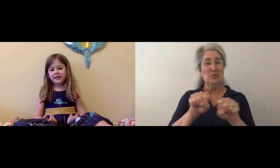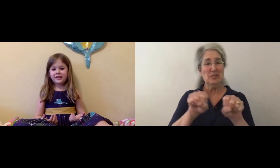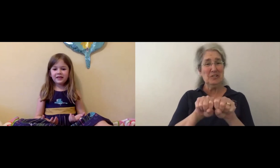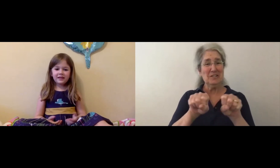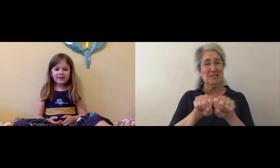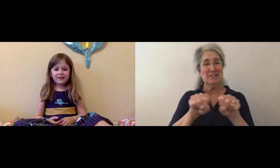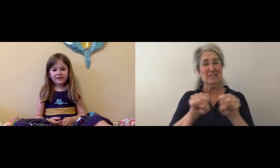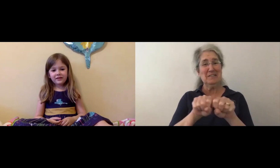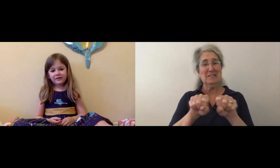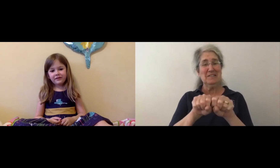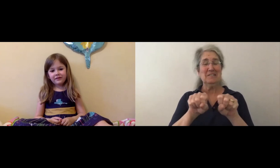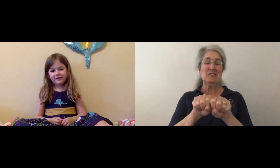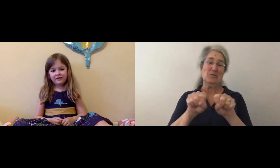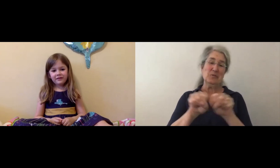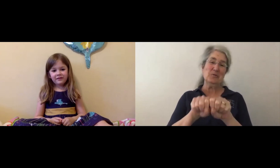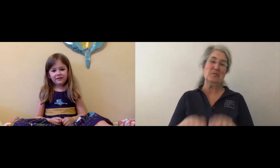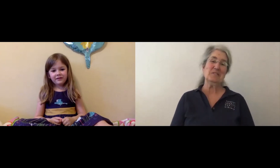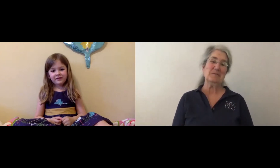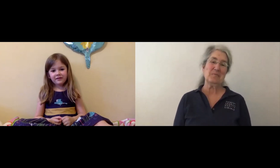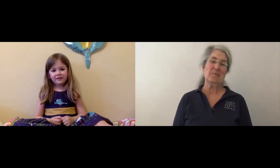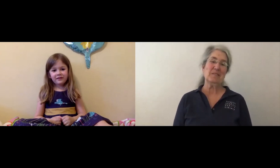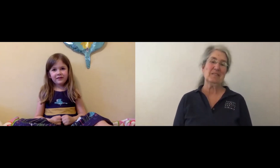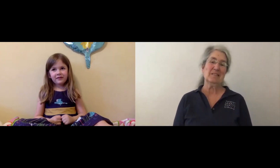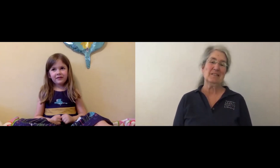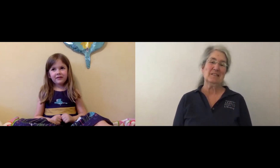Shoes. Shoes.